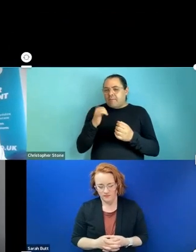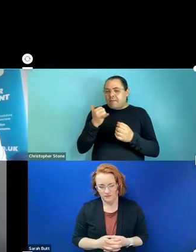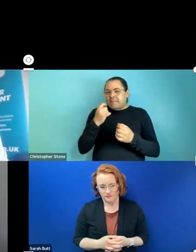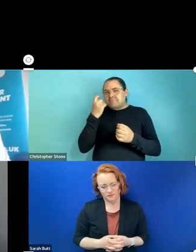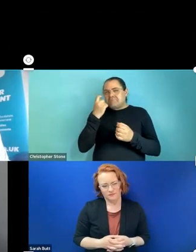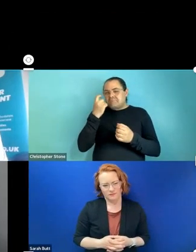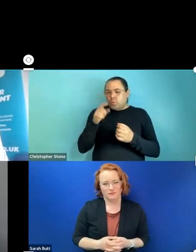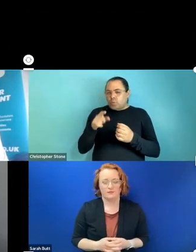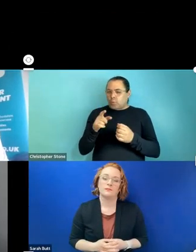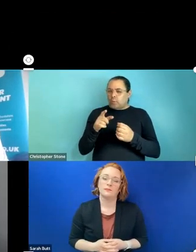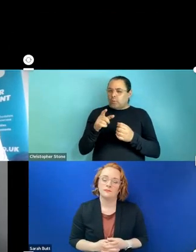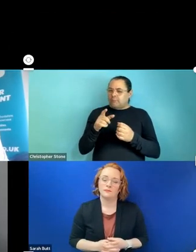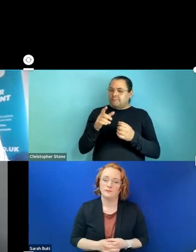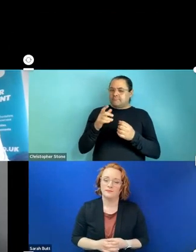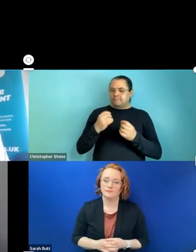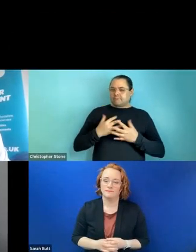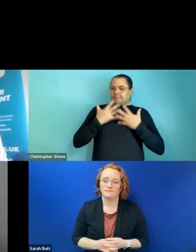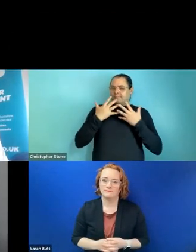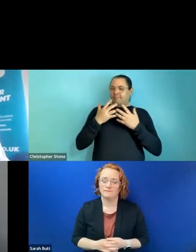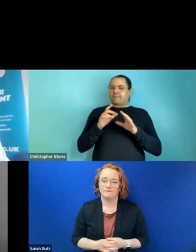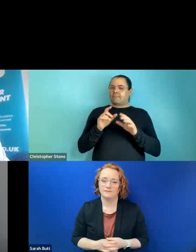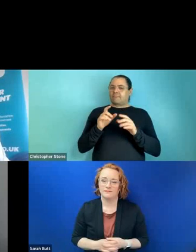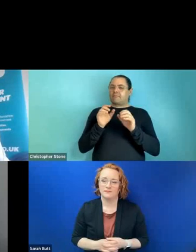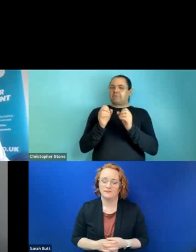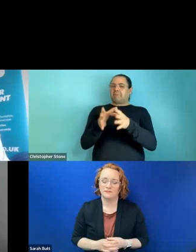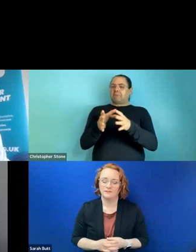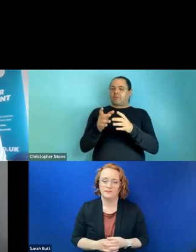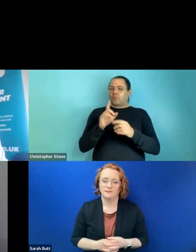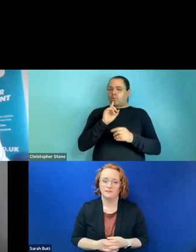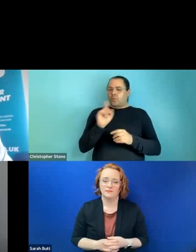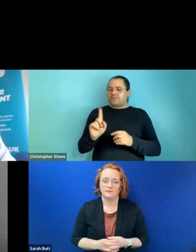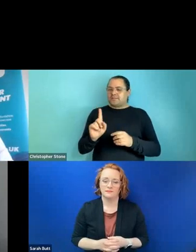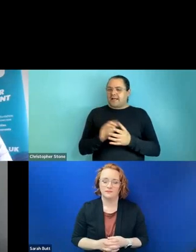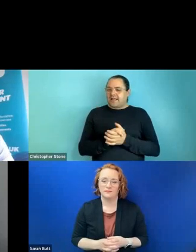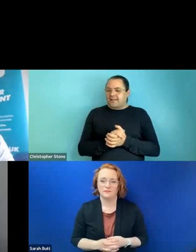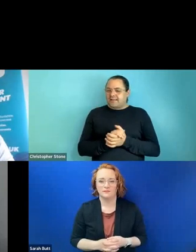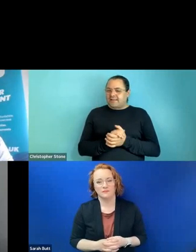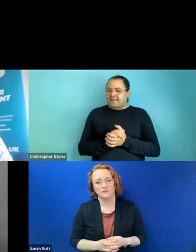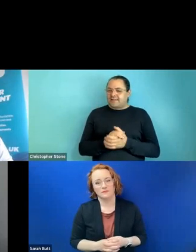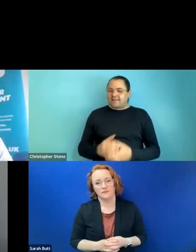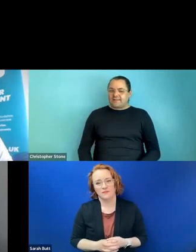would you say to really just to inspire them that this is a fantastic career for them to go into?